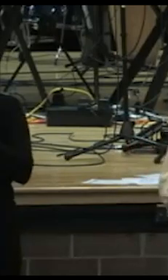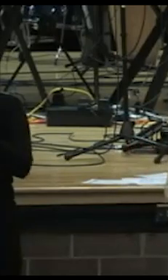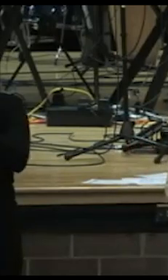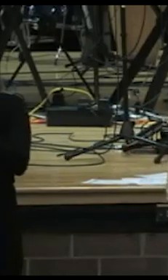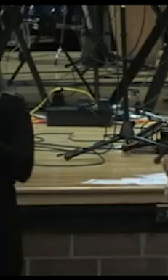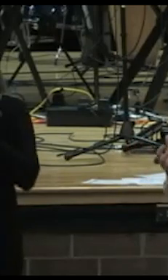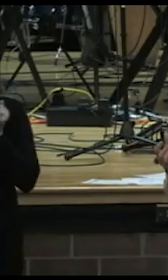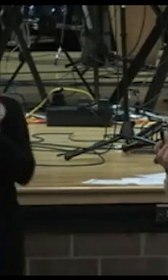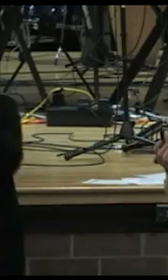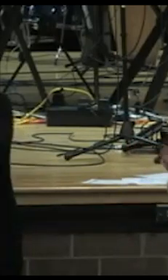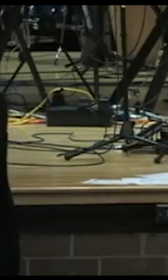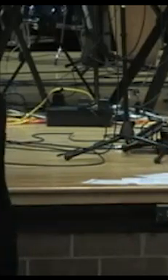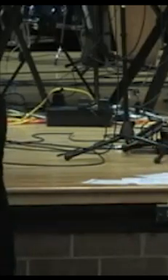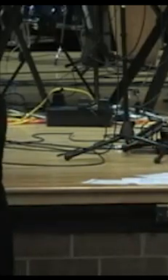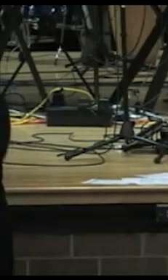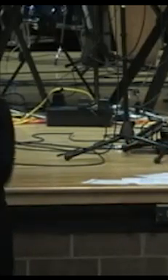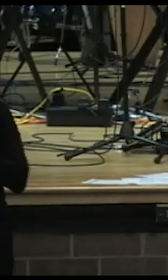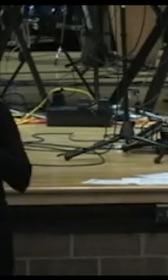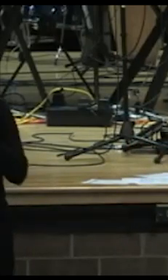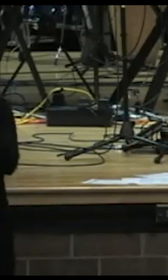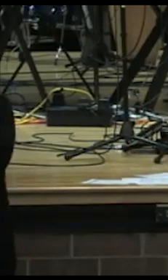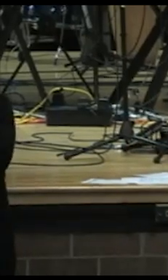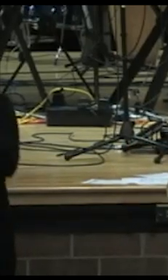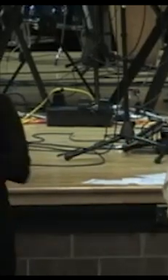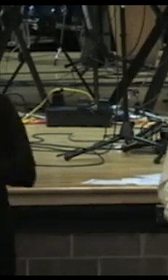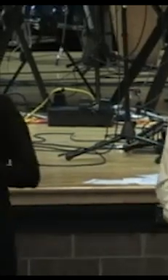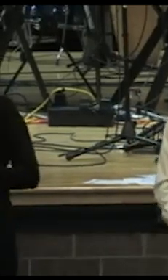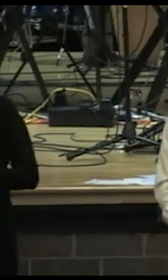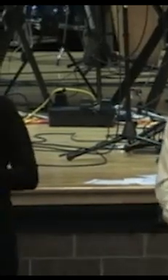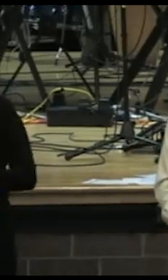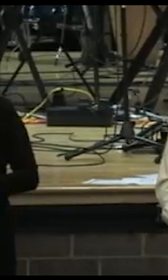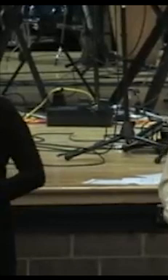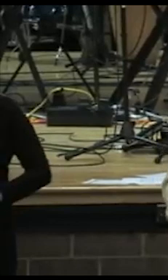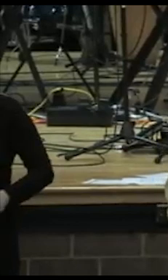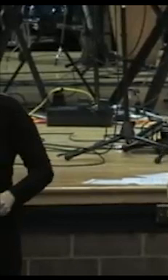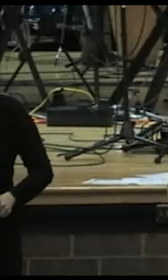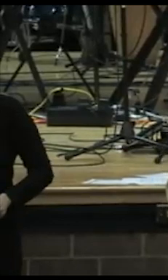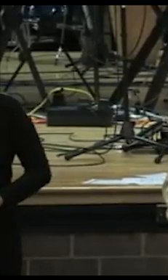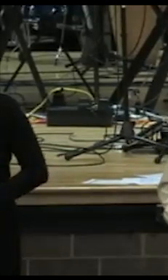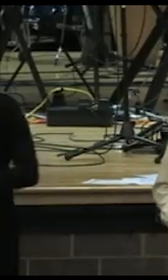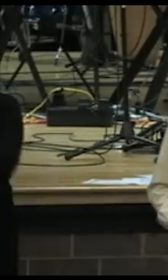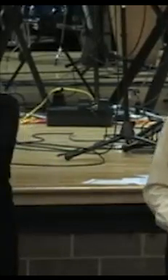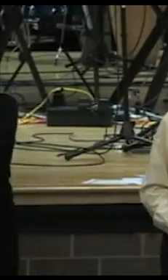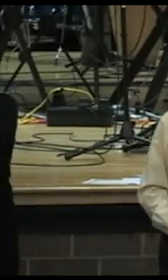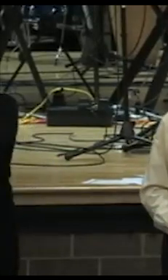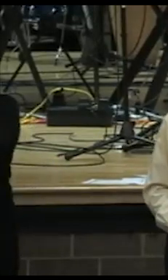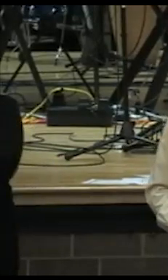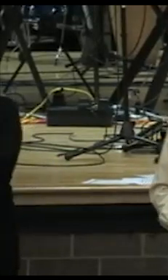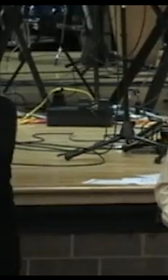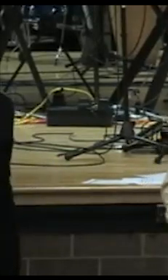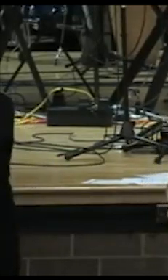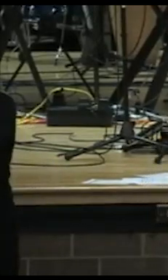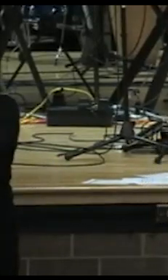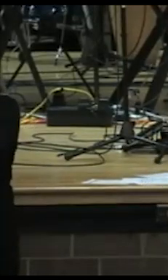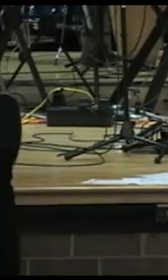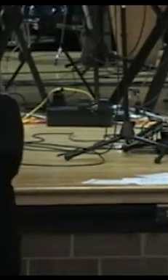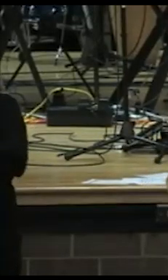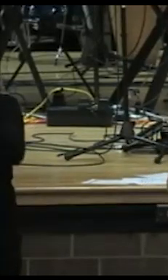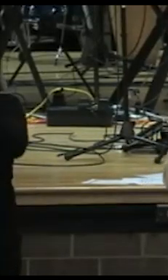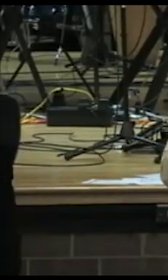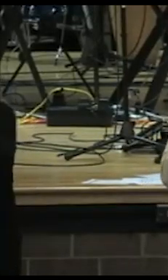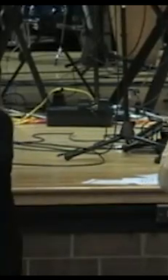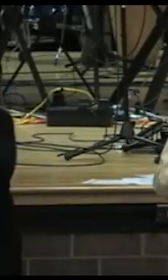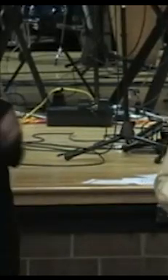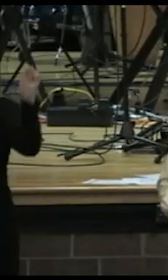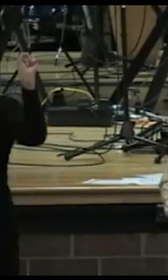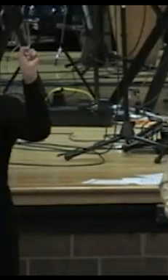unity be praying about and working toward is, oh Lord, I pray that you'd give us a love for souls and a boldness to reach them.